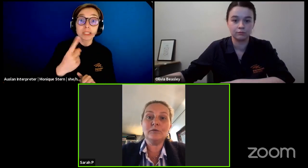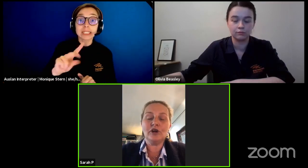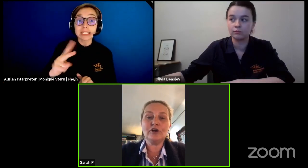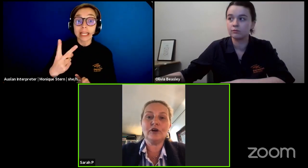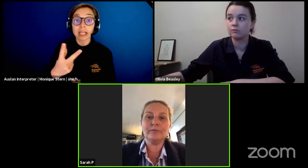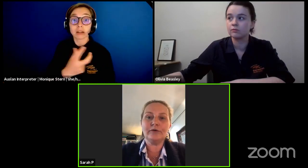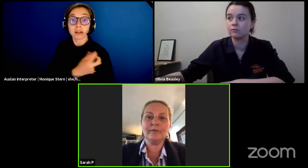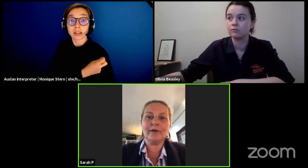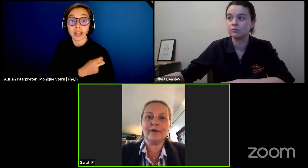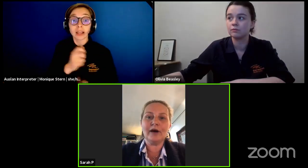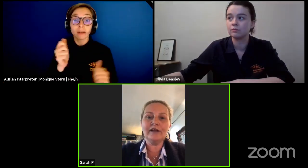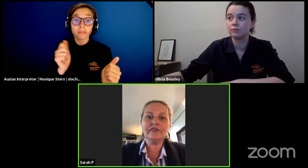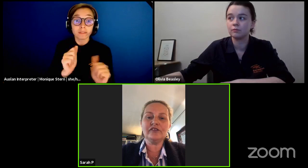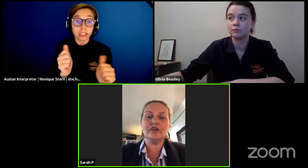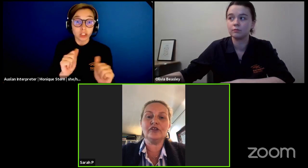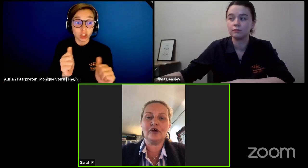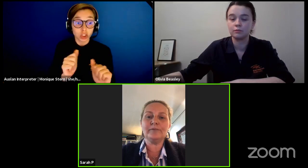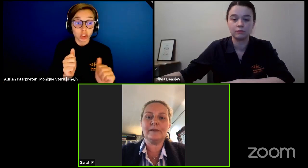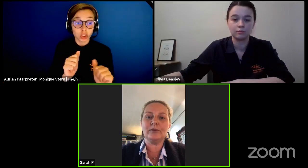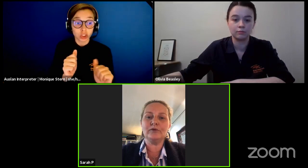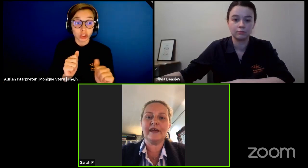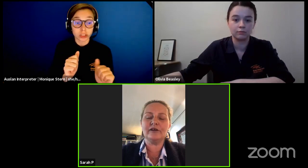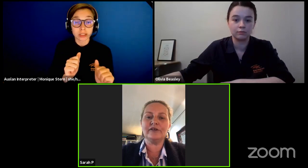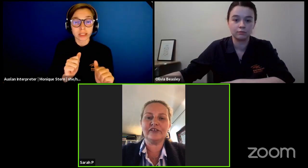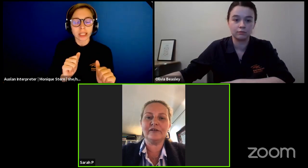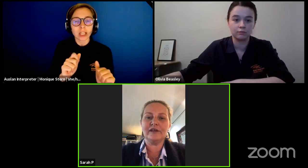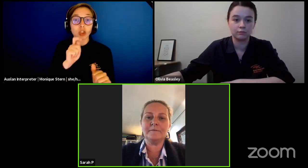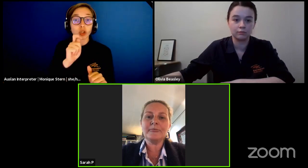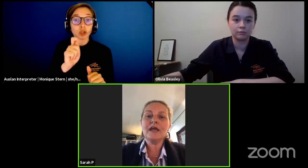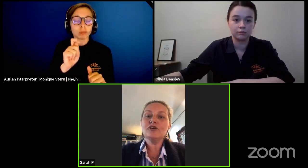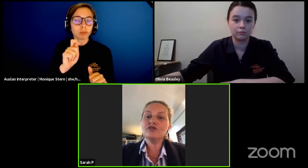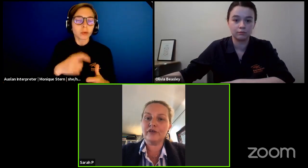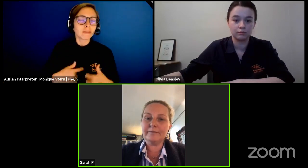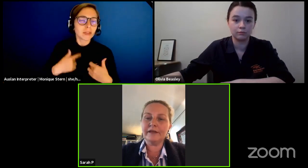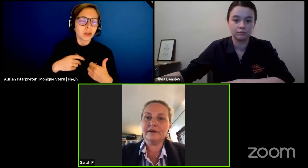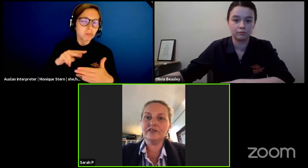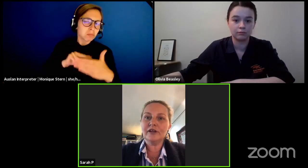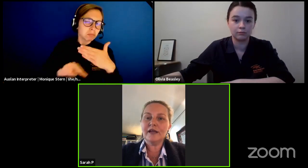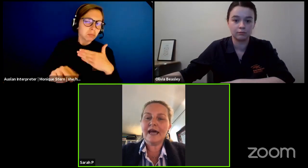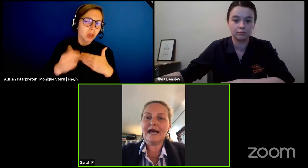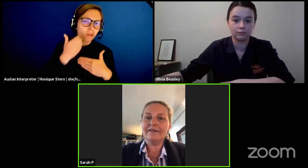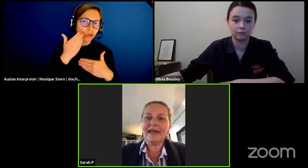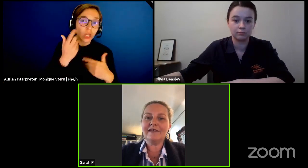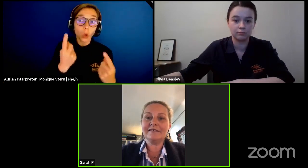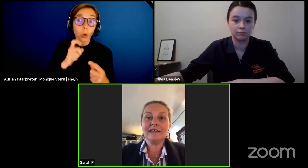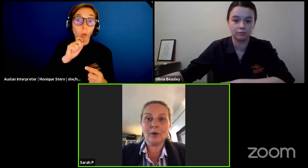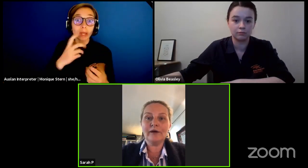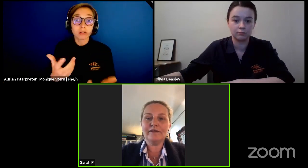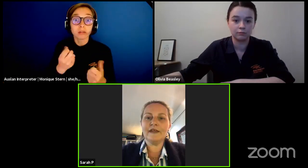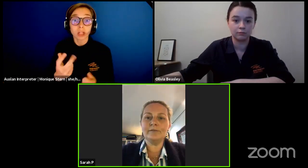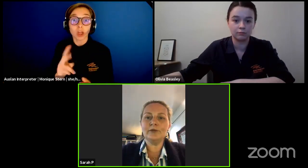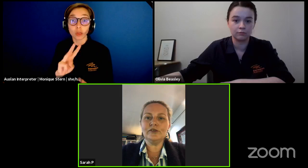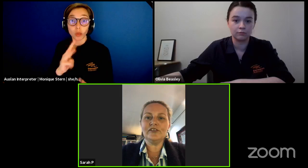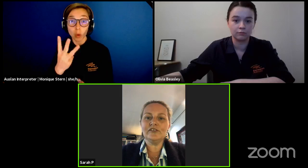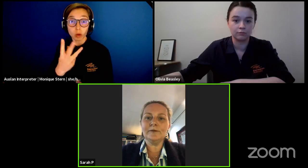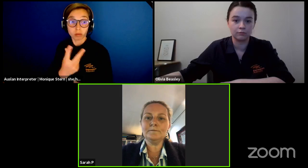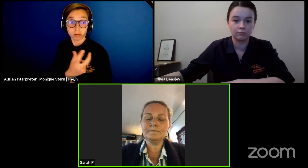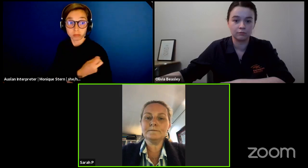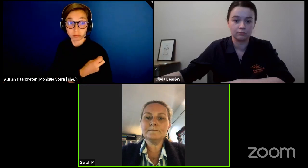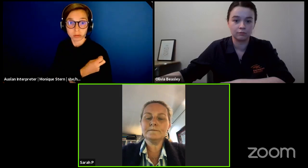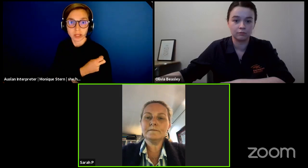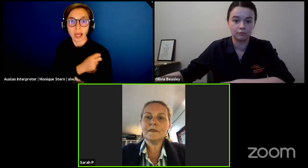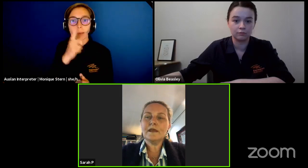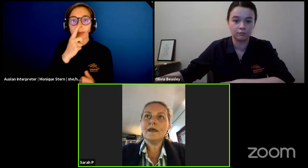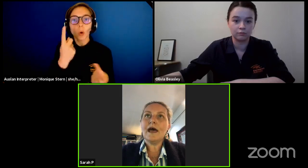are immunocompromised, so those people that are receiving treatment that does lower their immune system,